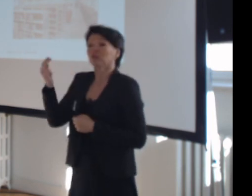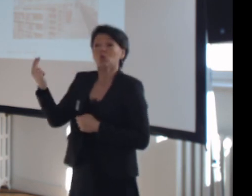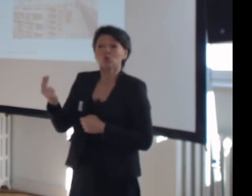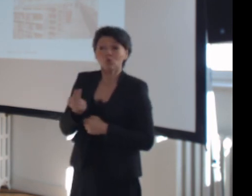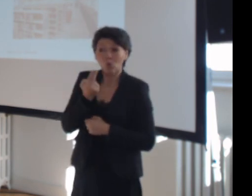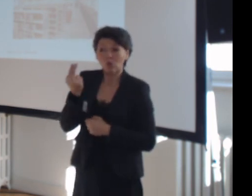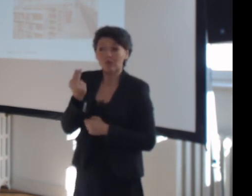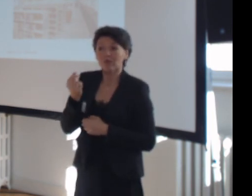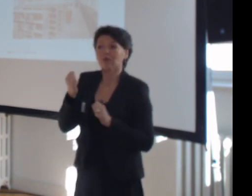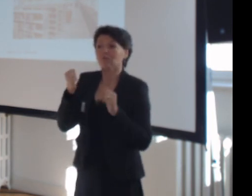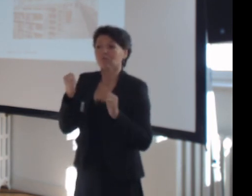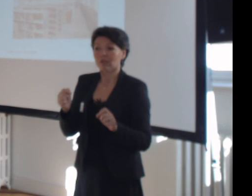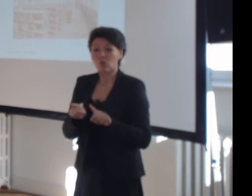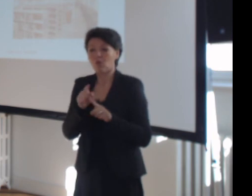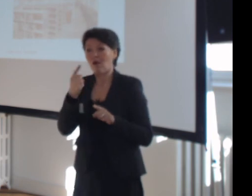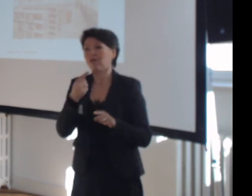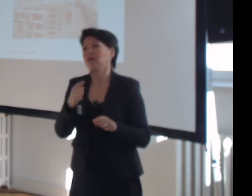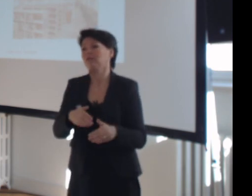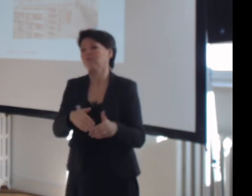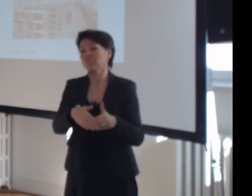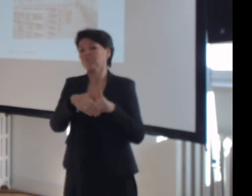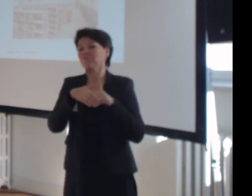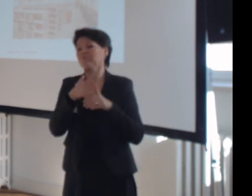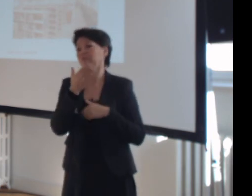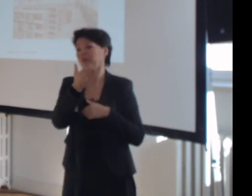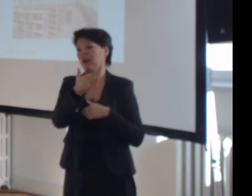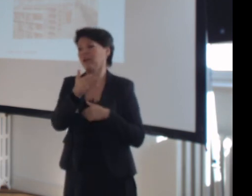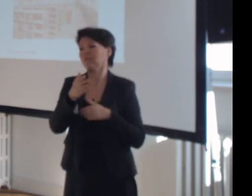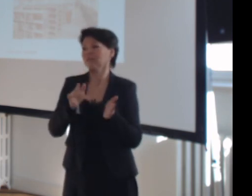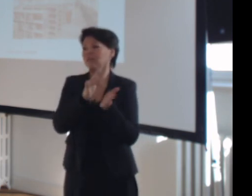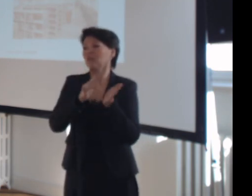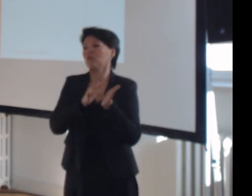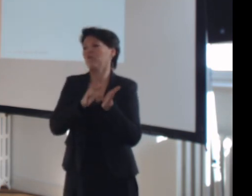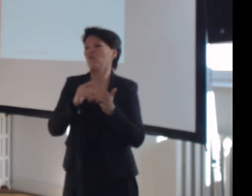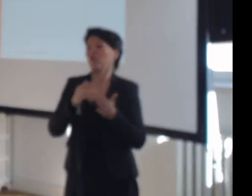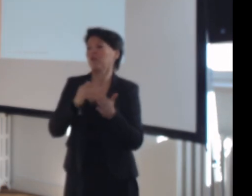our Center for Evidence-Based Practice.